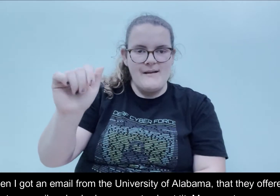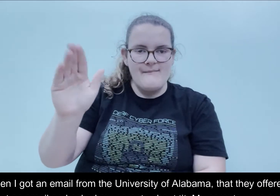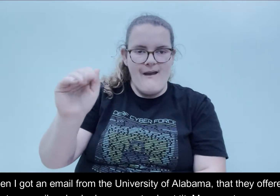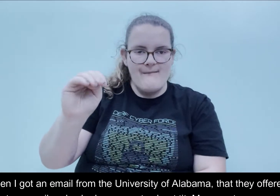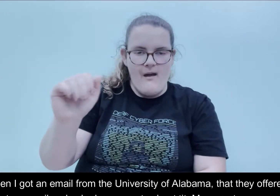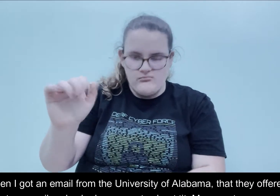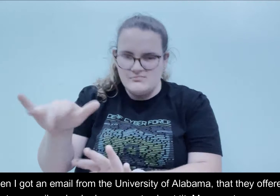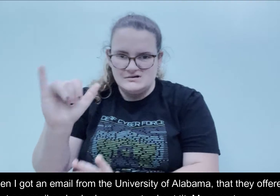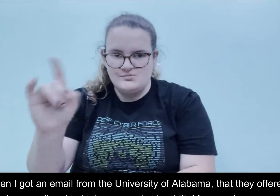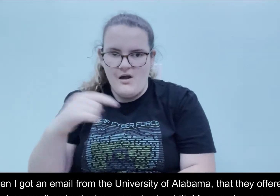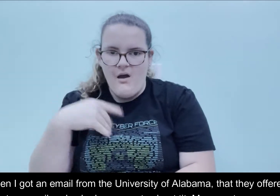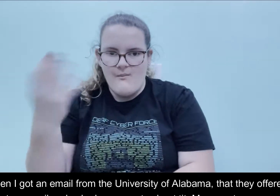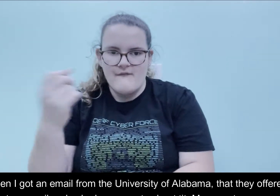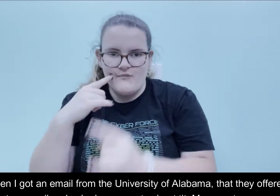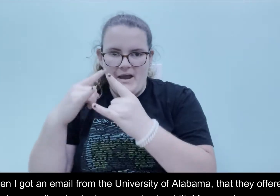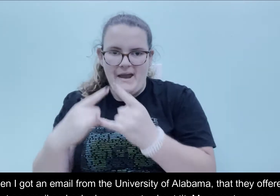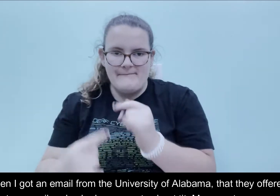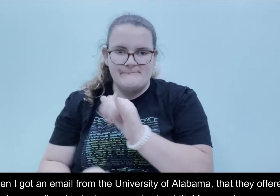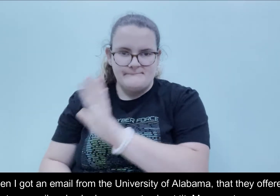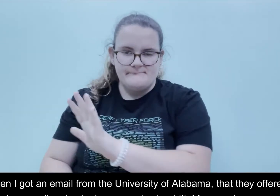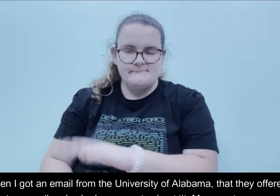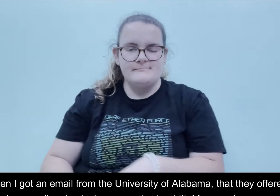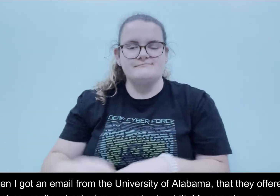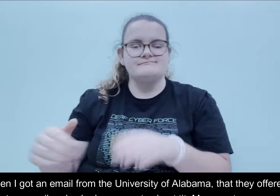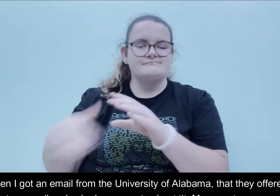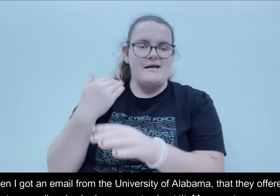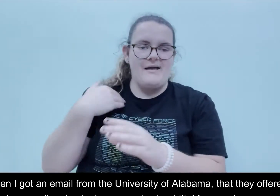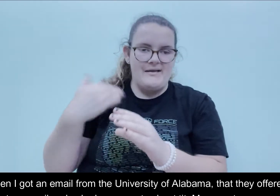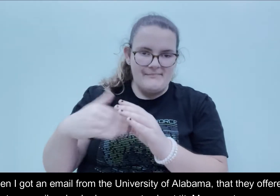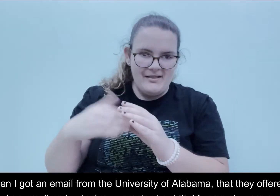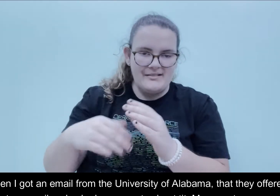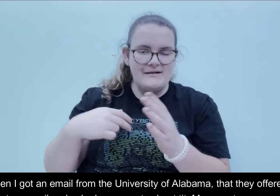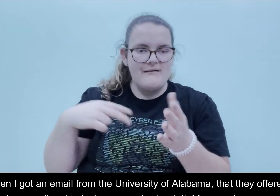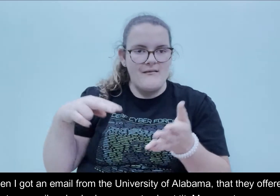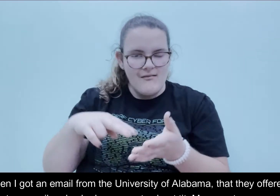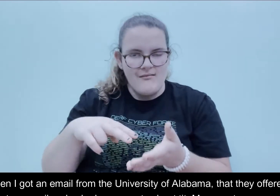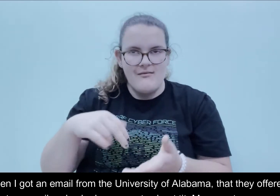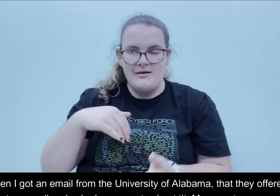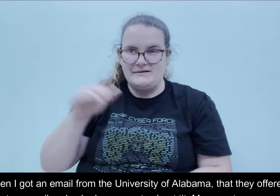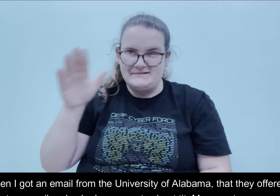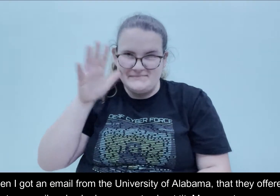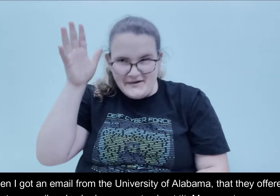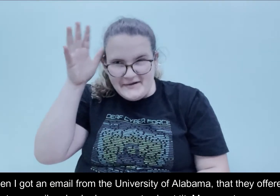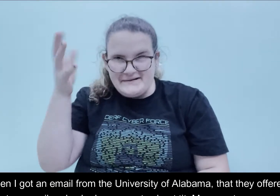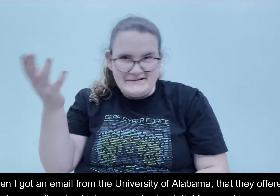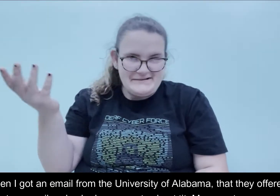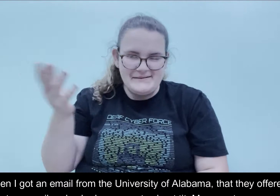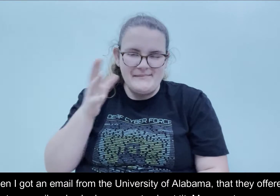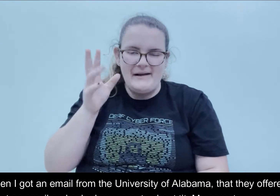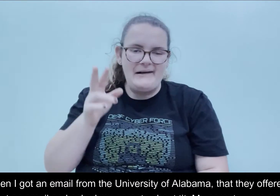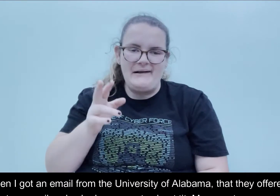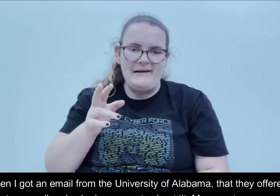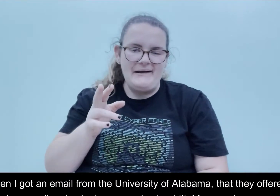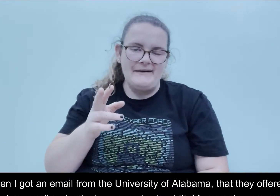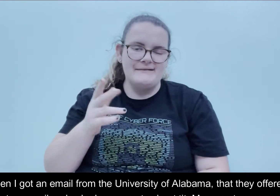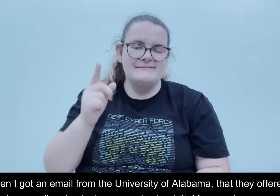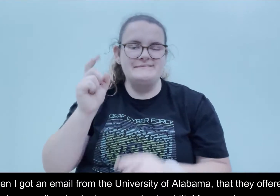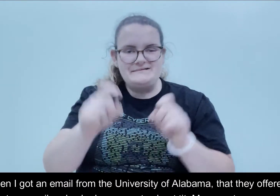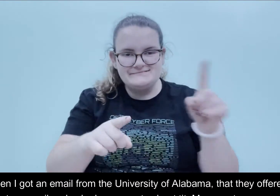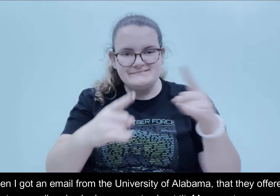an email from the University of Alabama, because that's where I went for camp. They emailed me and I